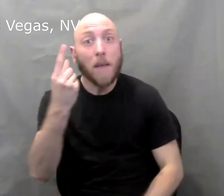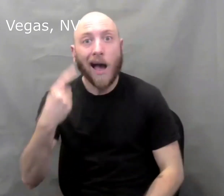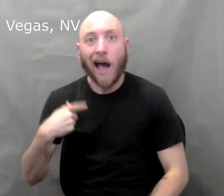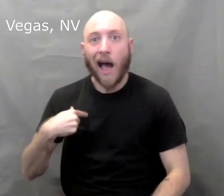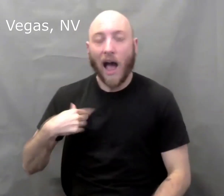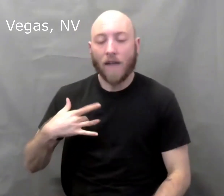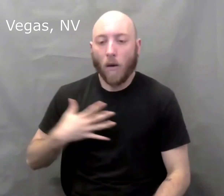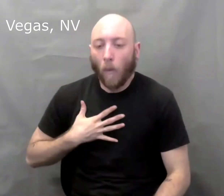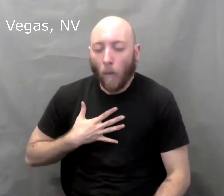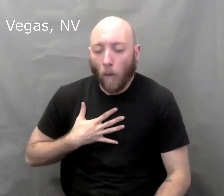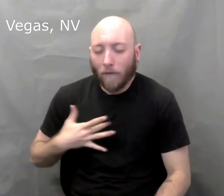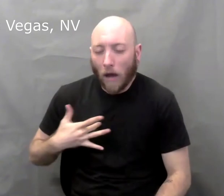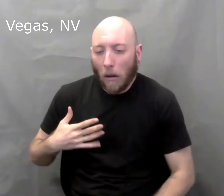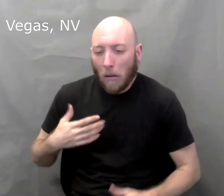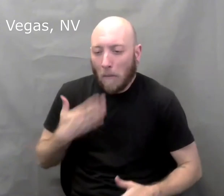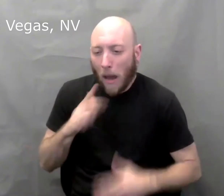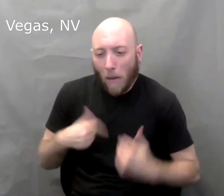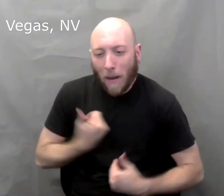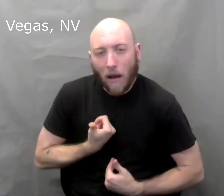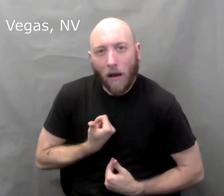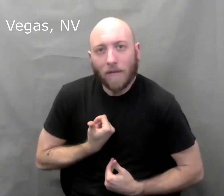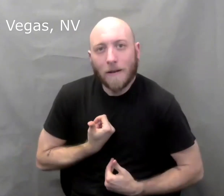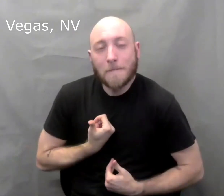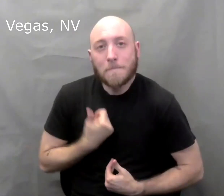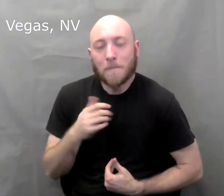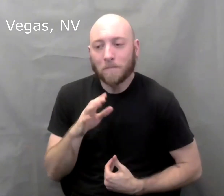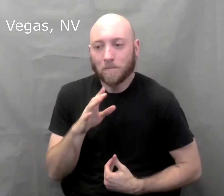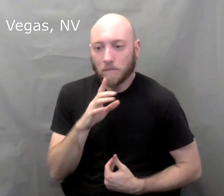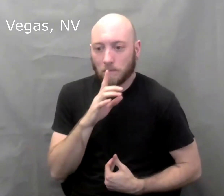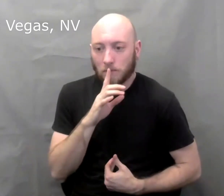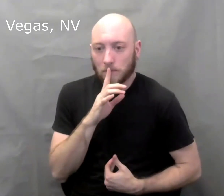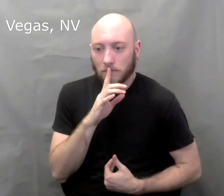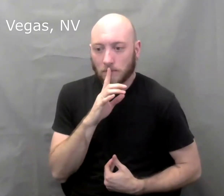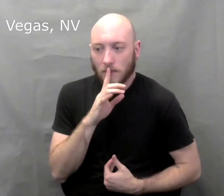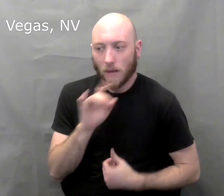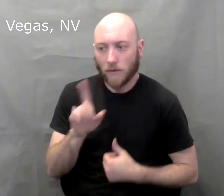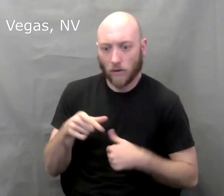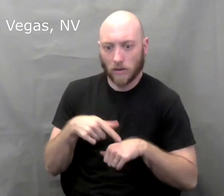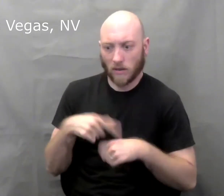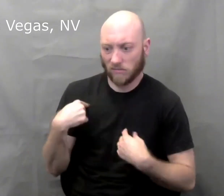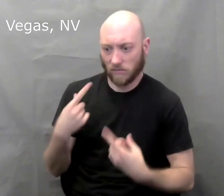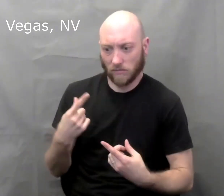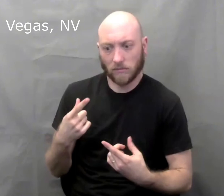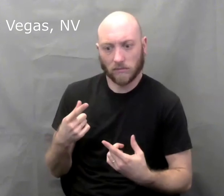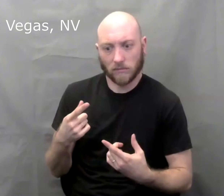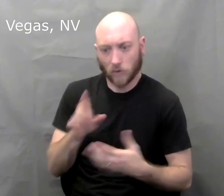it. And for the first time since I had stopped drinking, I found myself wanting to